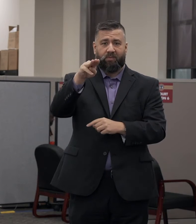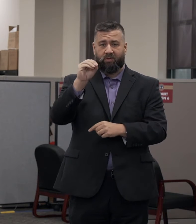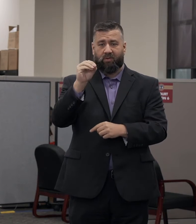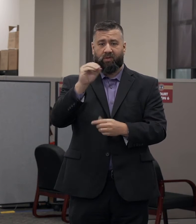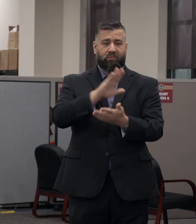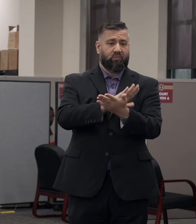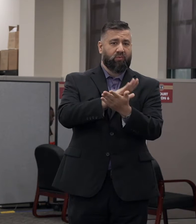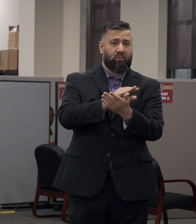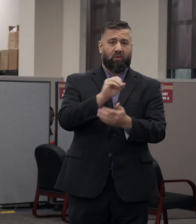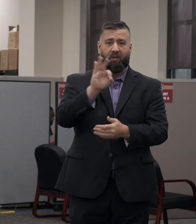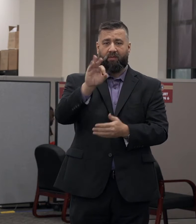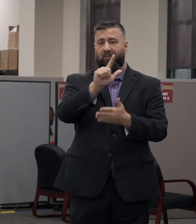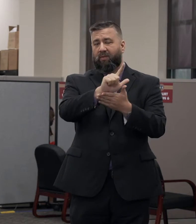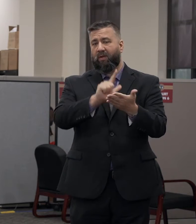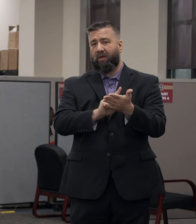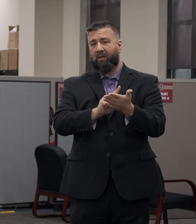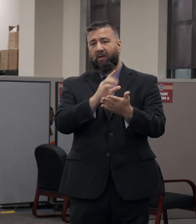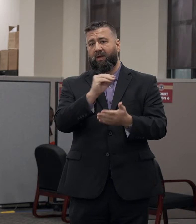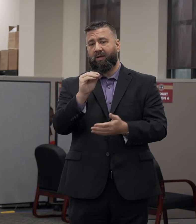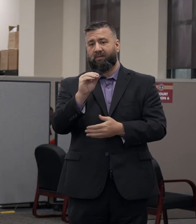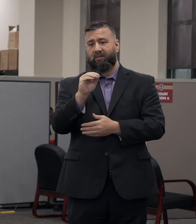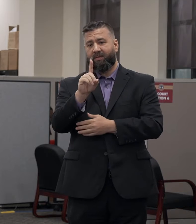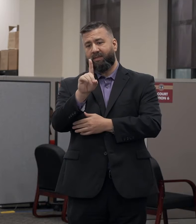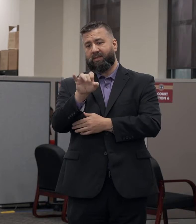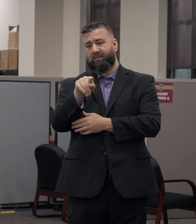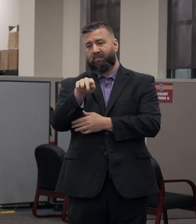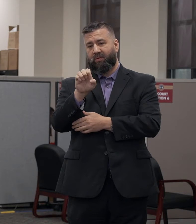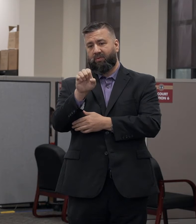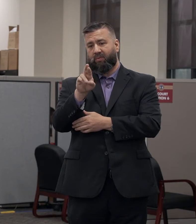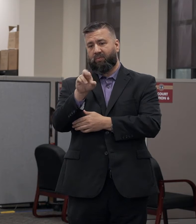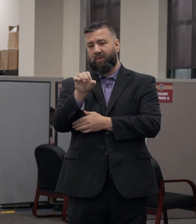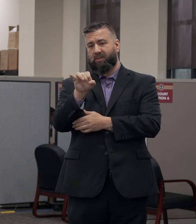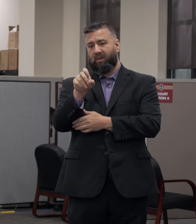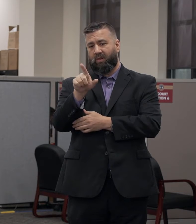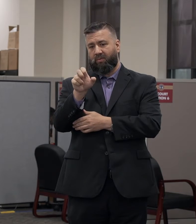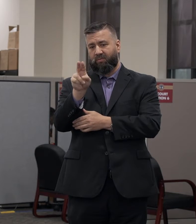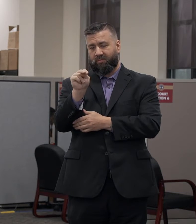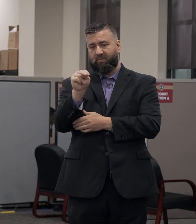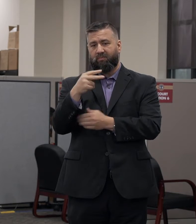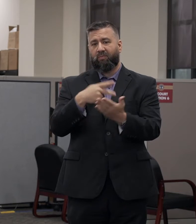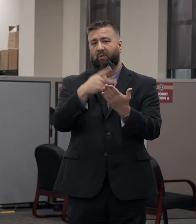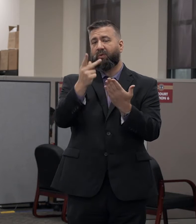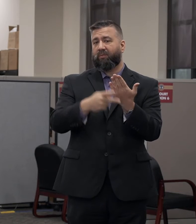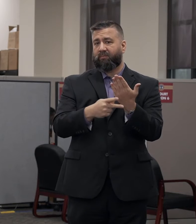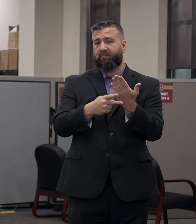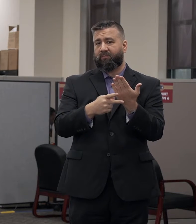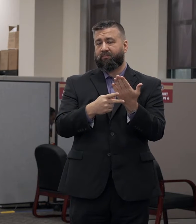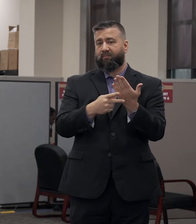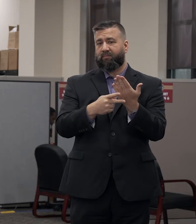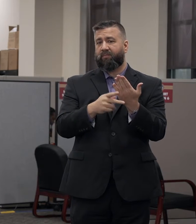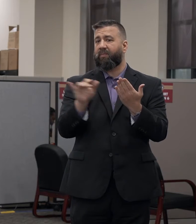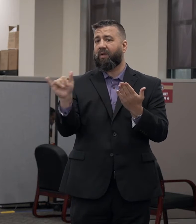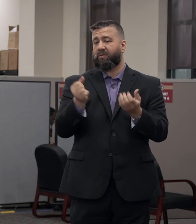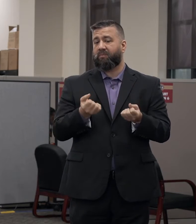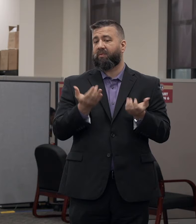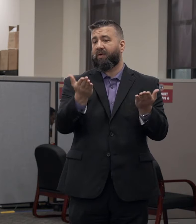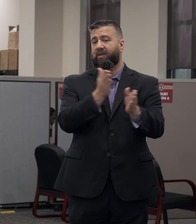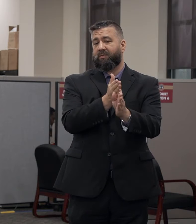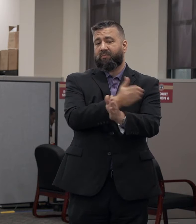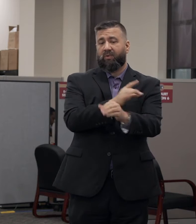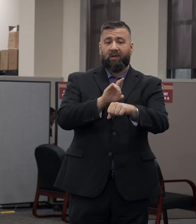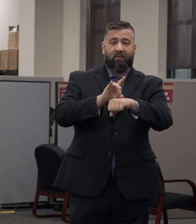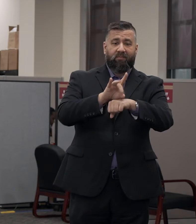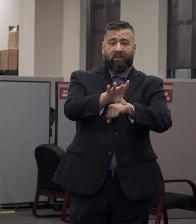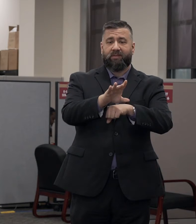Negotiation and Dispute Resolution Program. This program also provides free pre-eviction mediation services in the